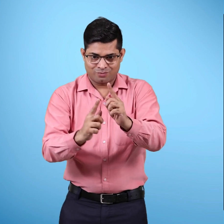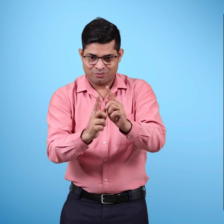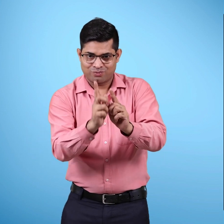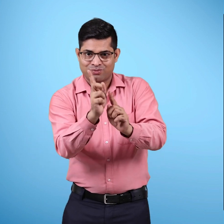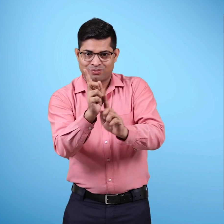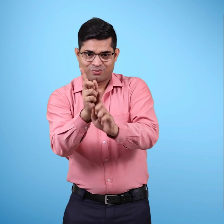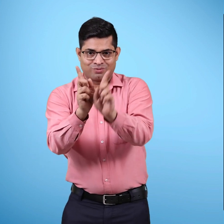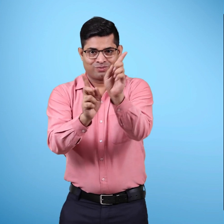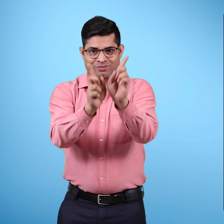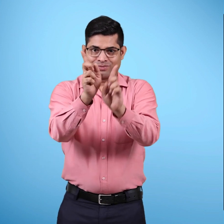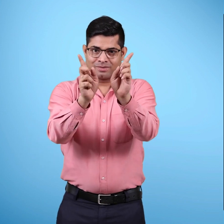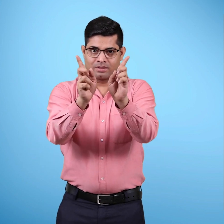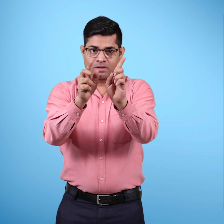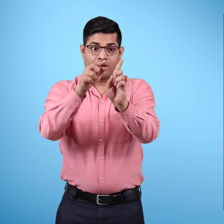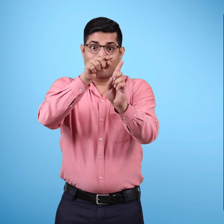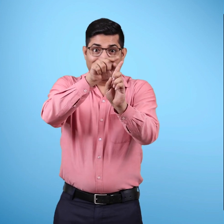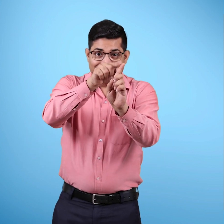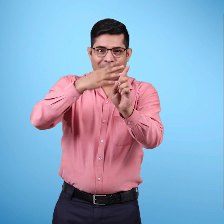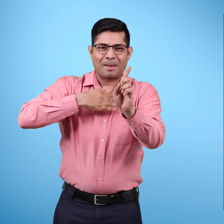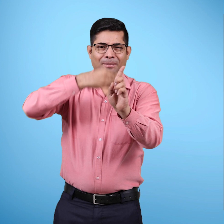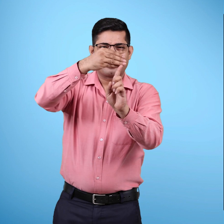The food prepared by leaves ultimately